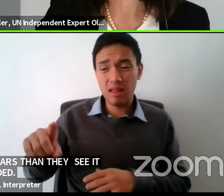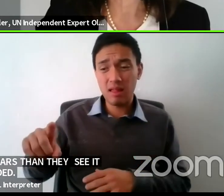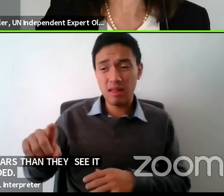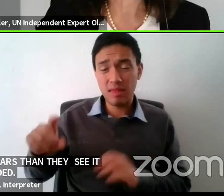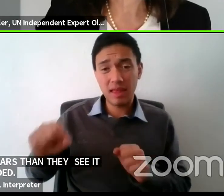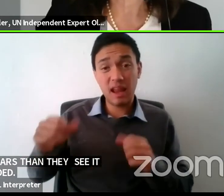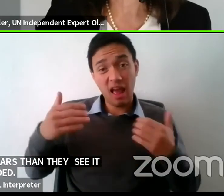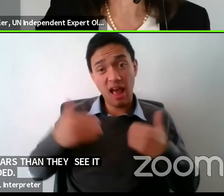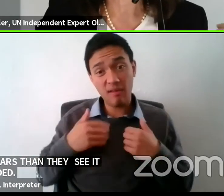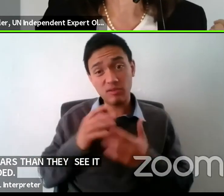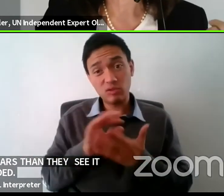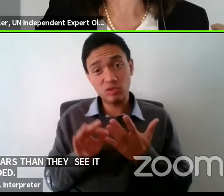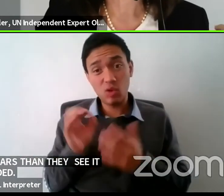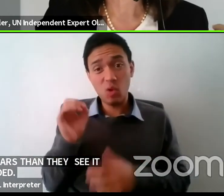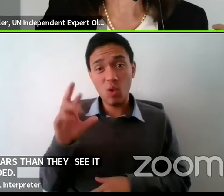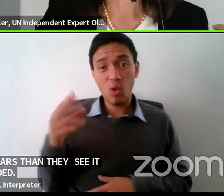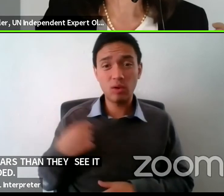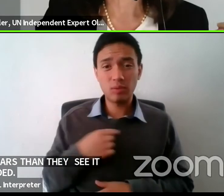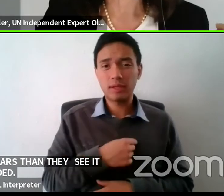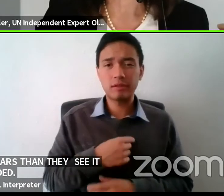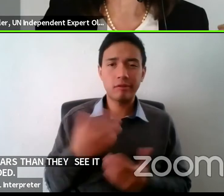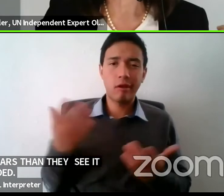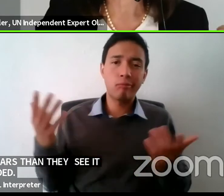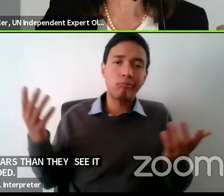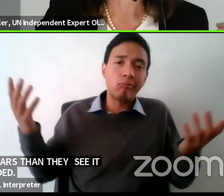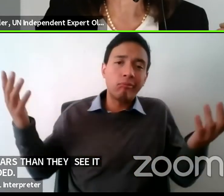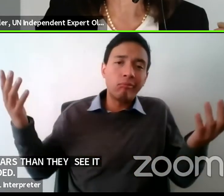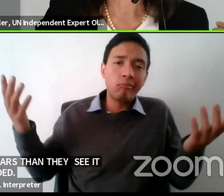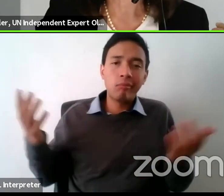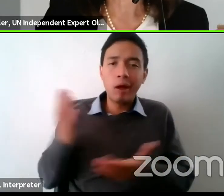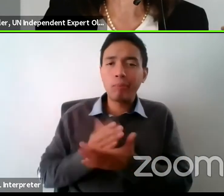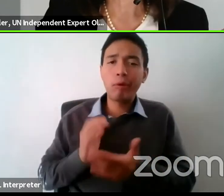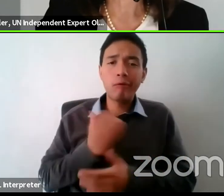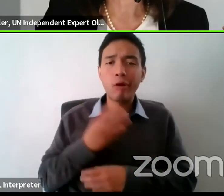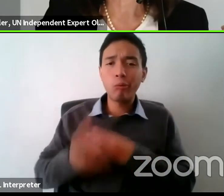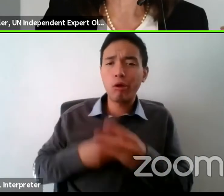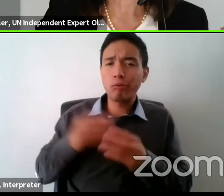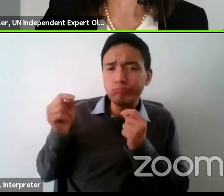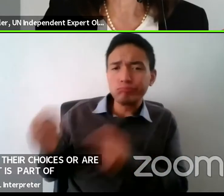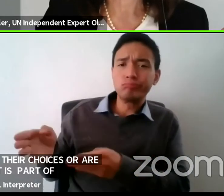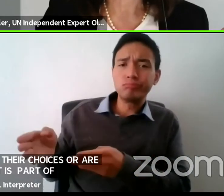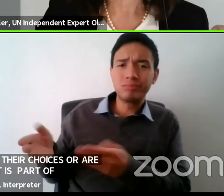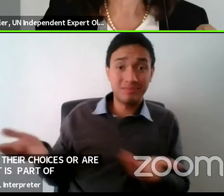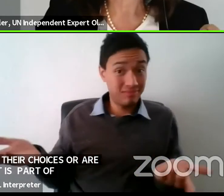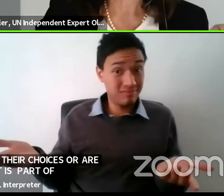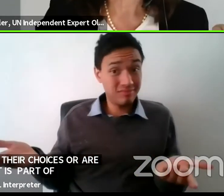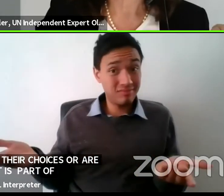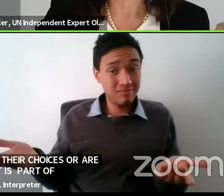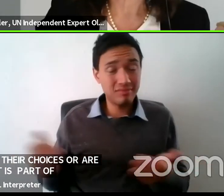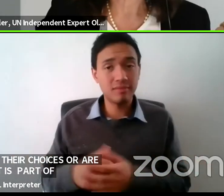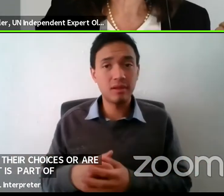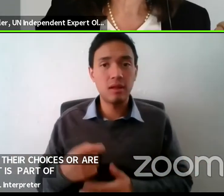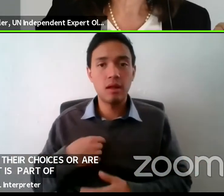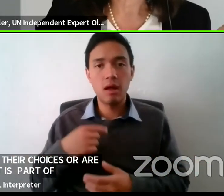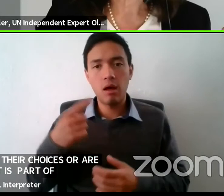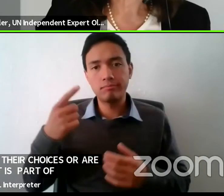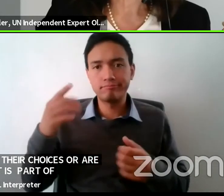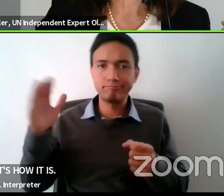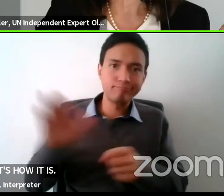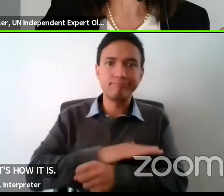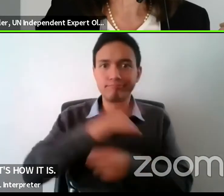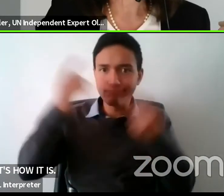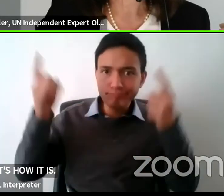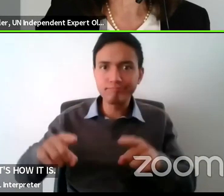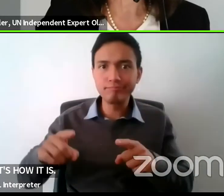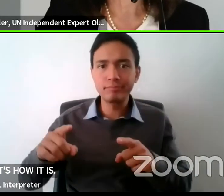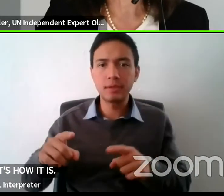choices? Or are we just saying, it is part of our world and that's it, how it is? I fully agree that